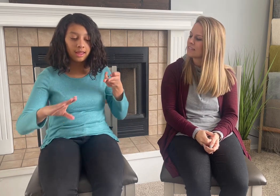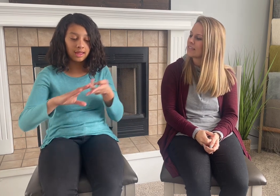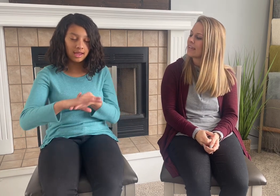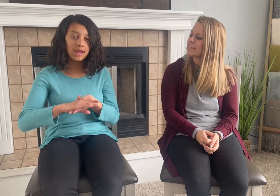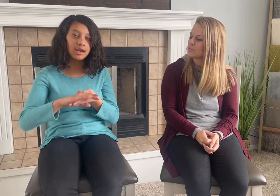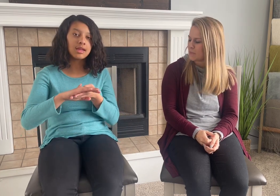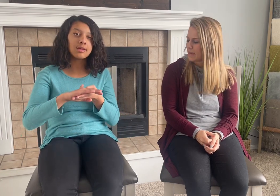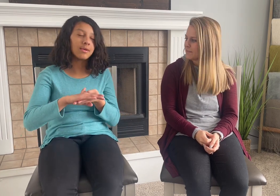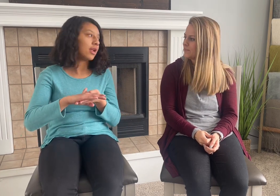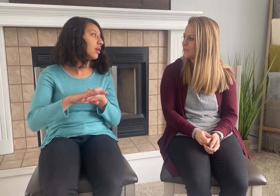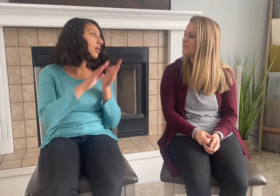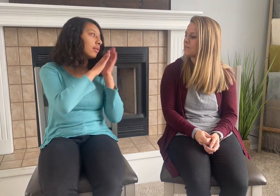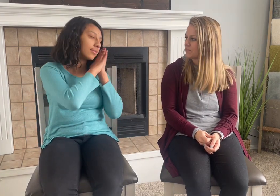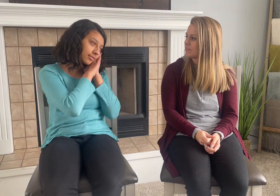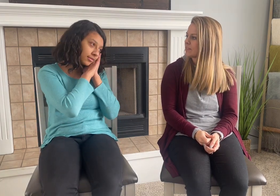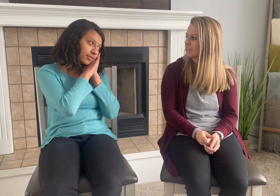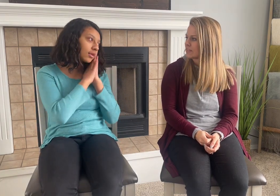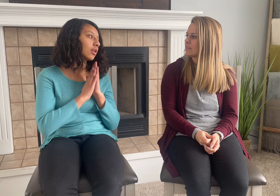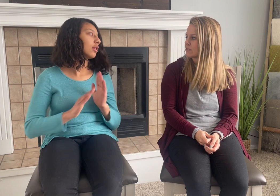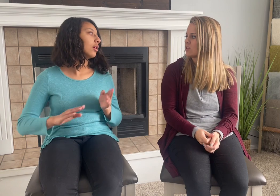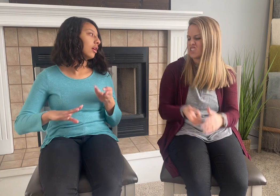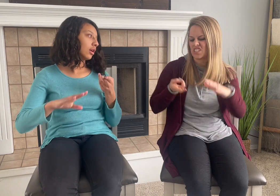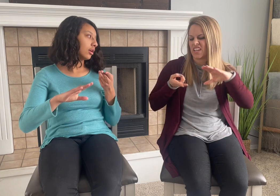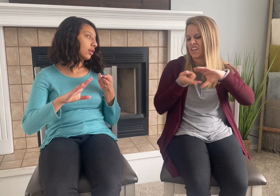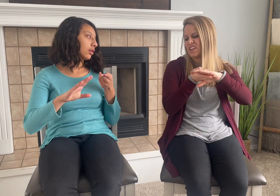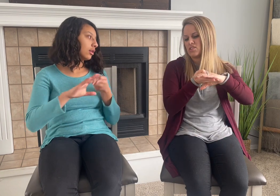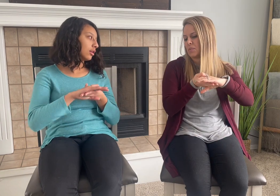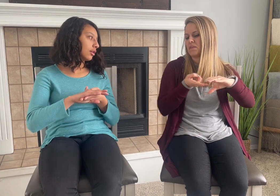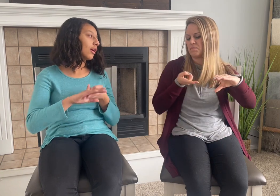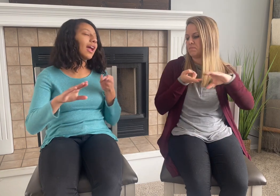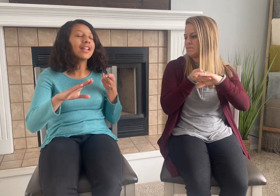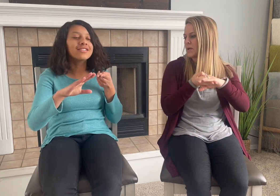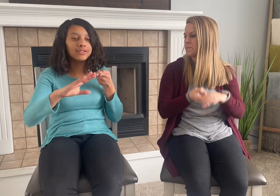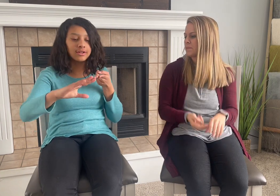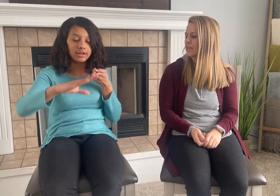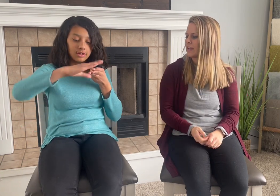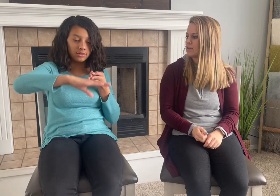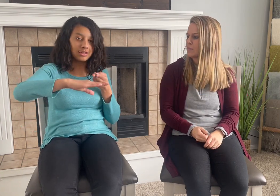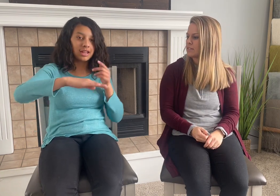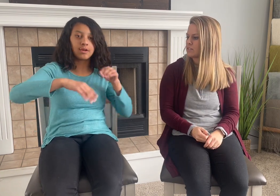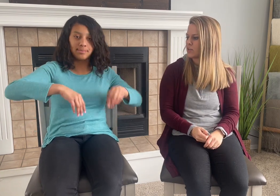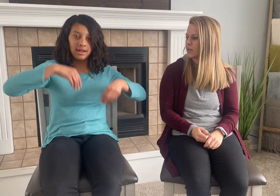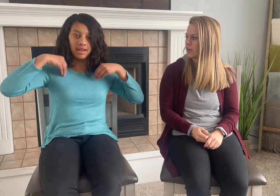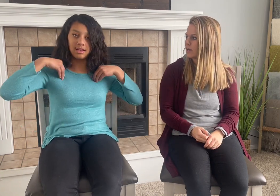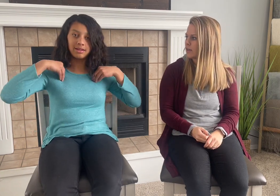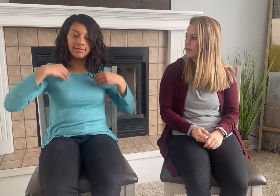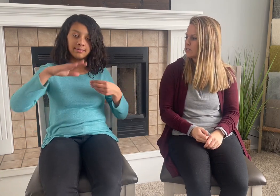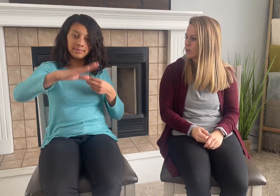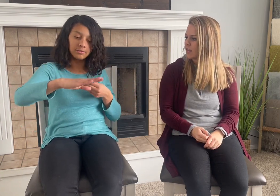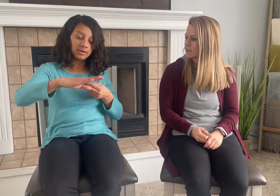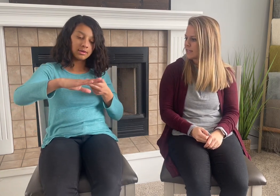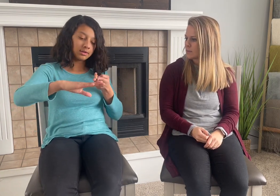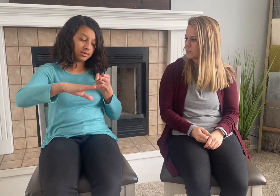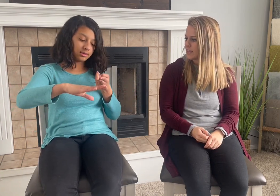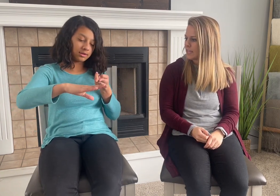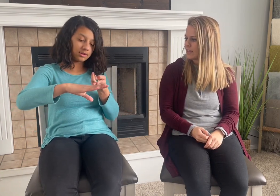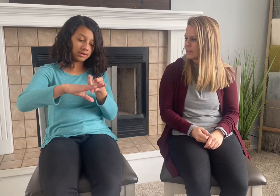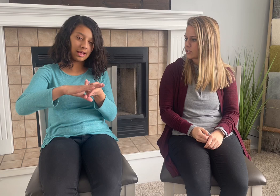Get into bed. You just sign get into bed. Okay, yep. Get into bed. So you're gonna, so it kind of looks like the blanket and you're